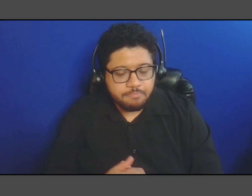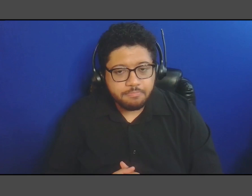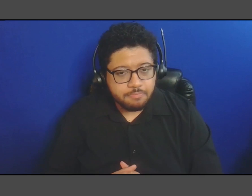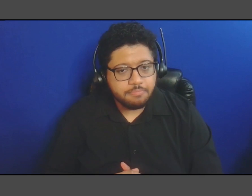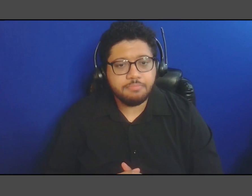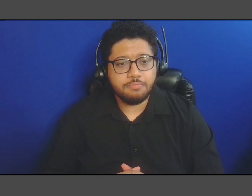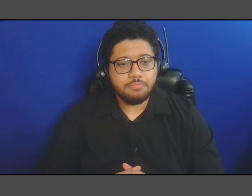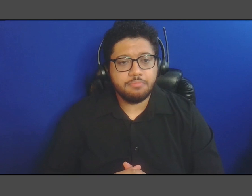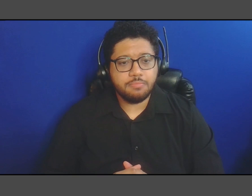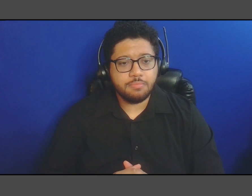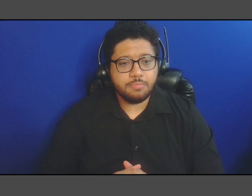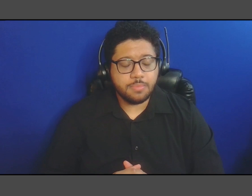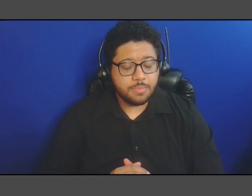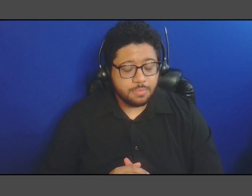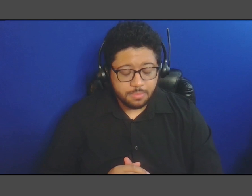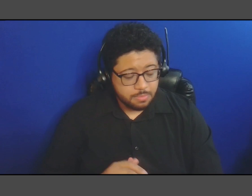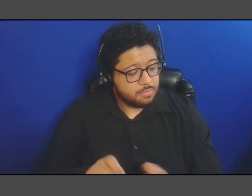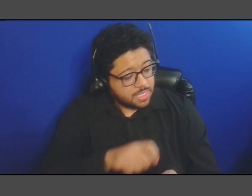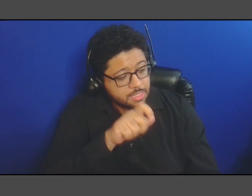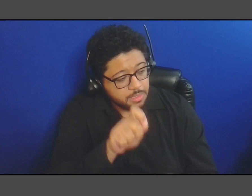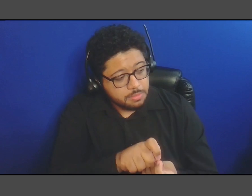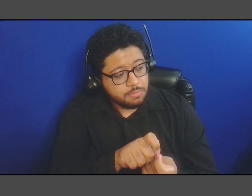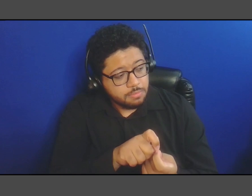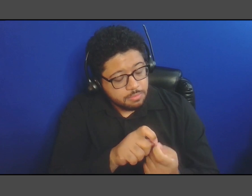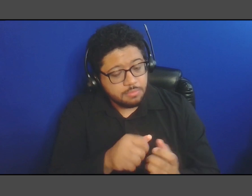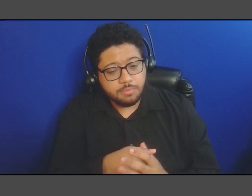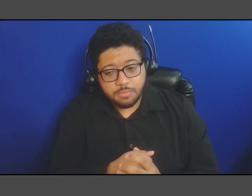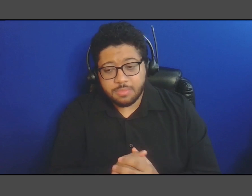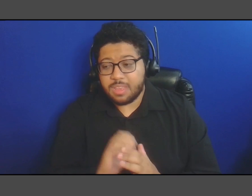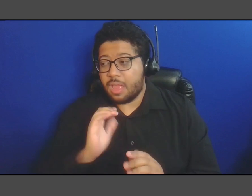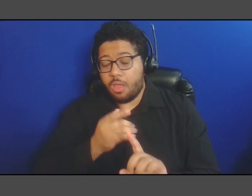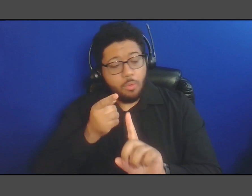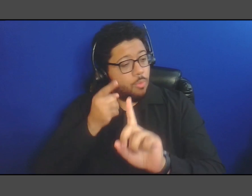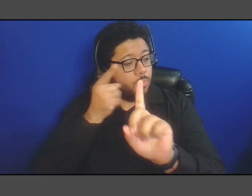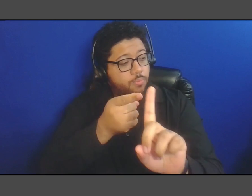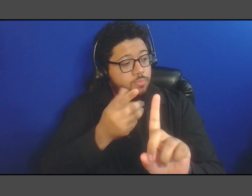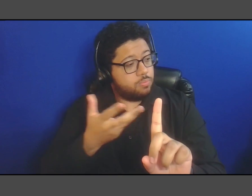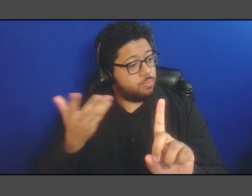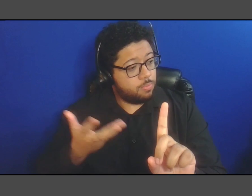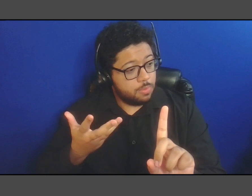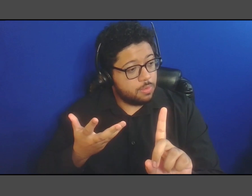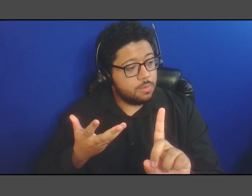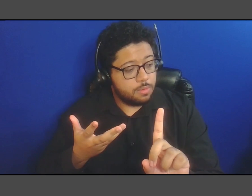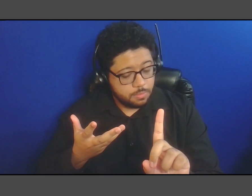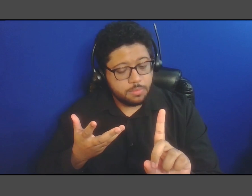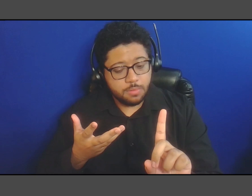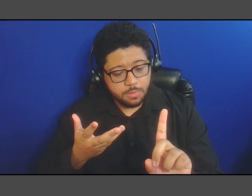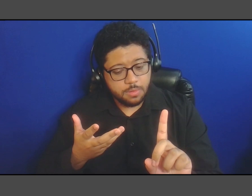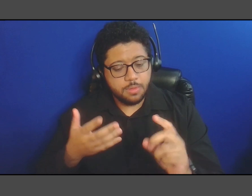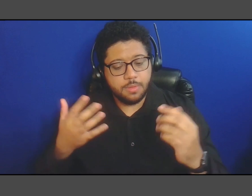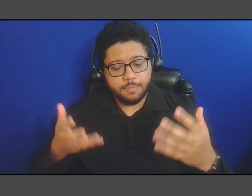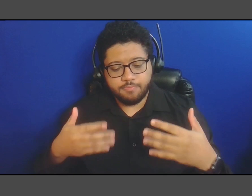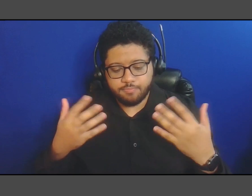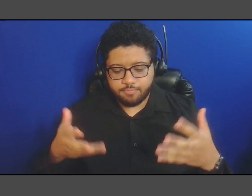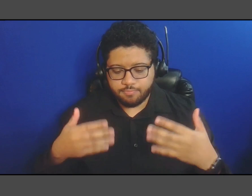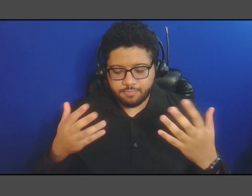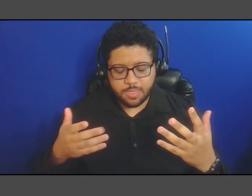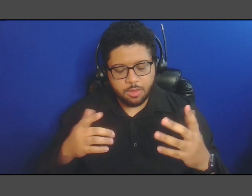Exactly. Well, I mean, our mission, in a nutshell, is